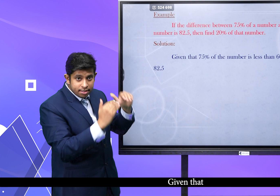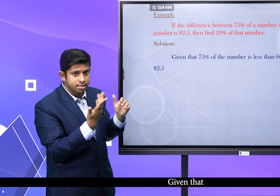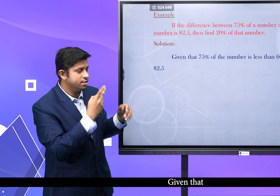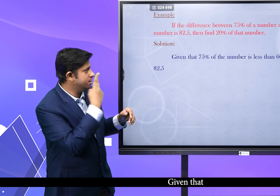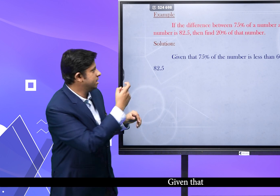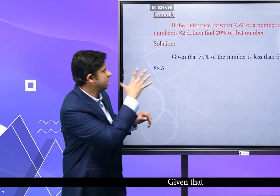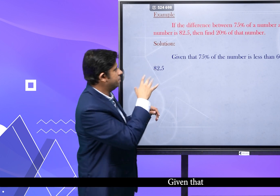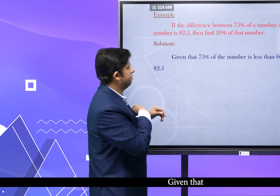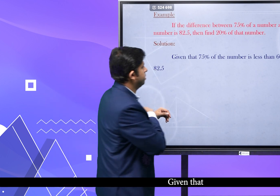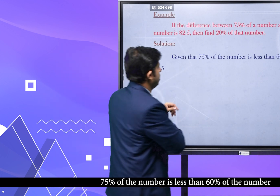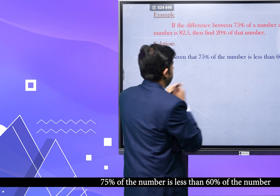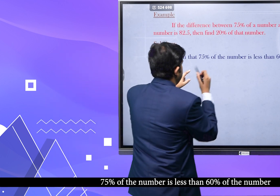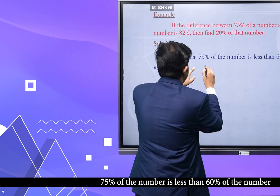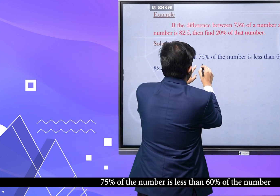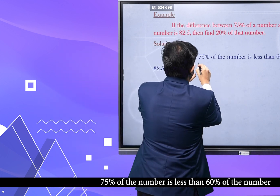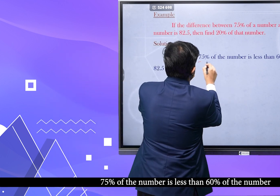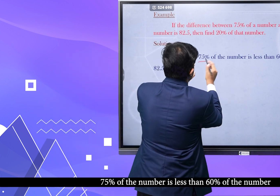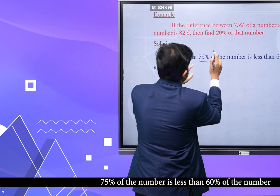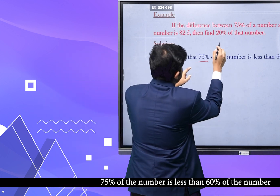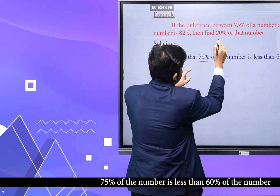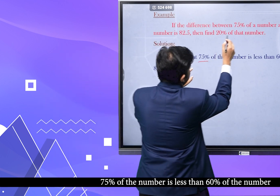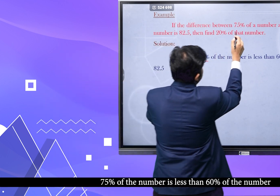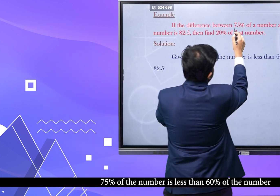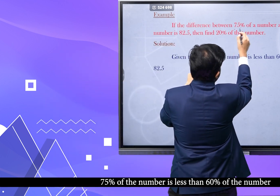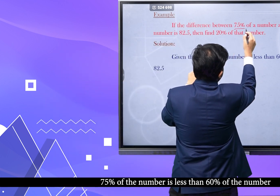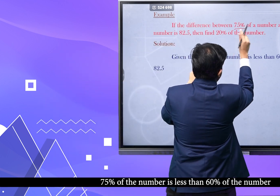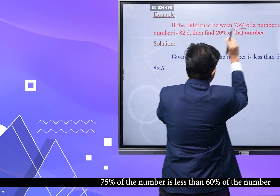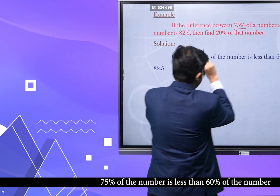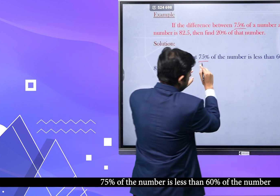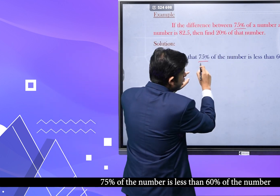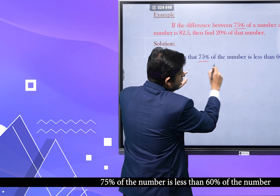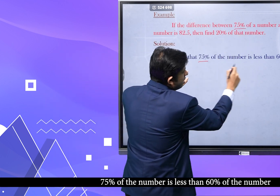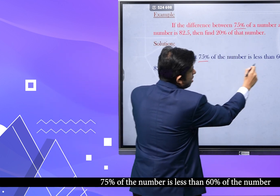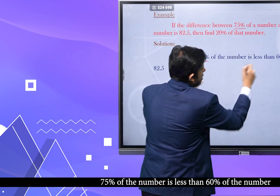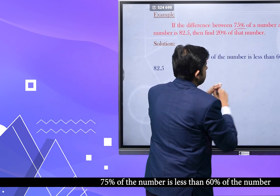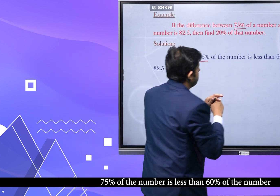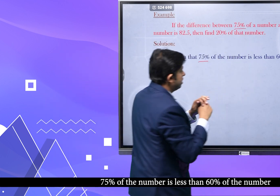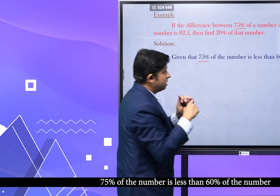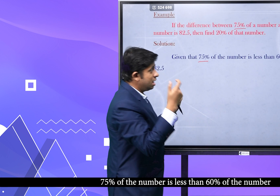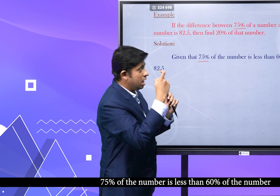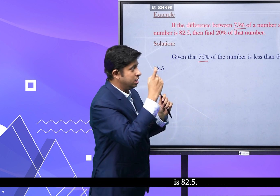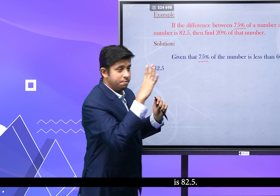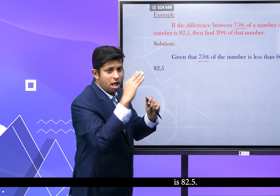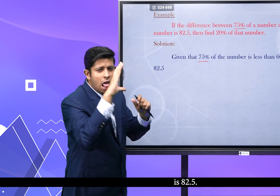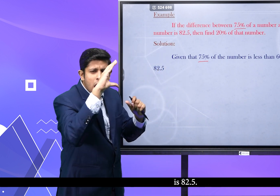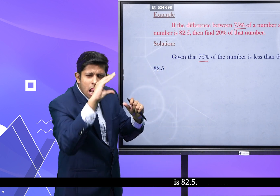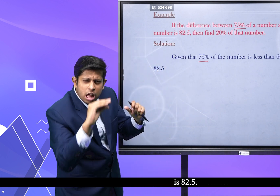given that 75% of the number is less than 60% of the number is